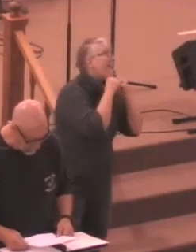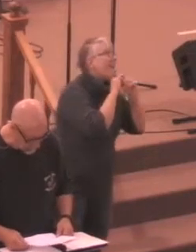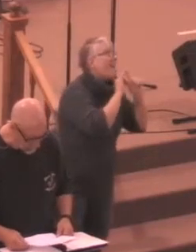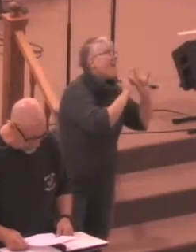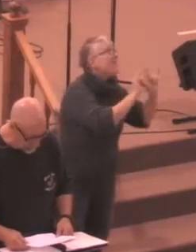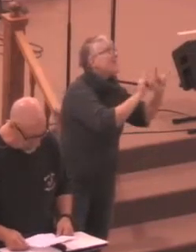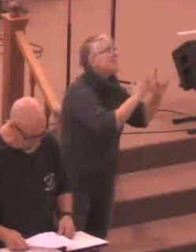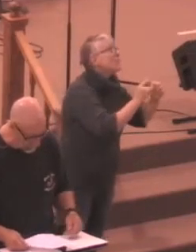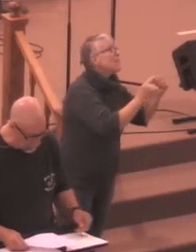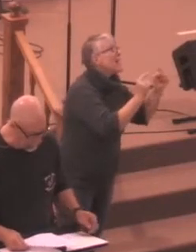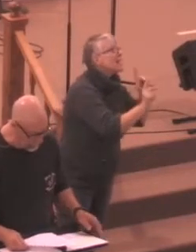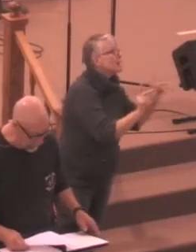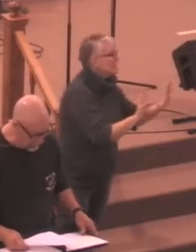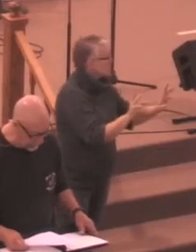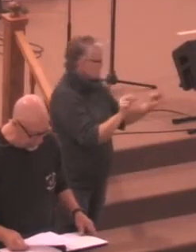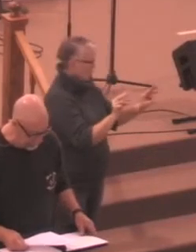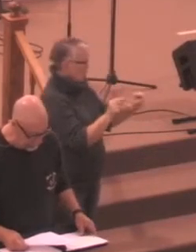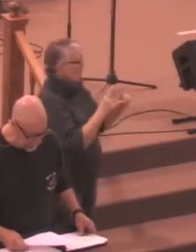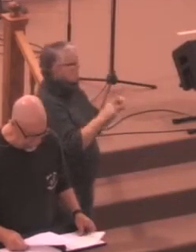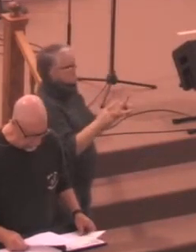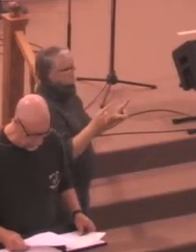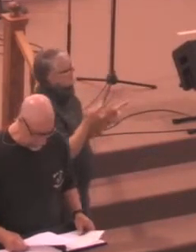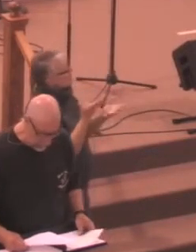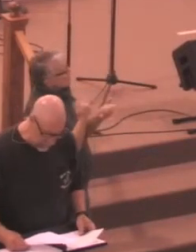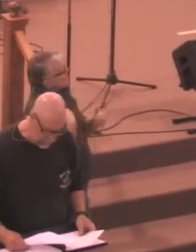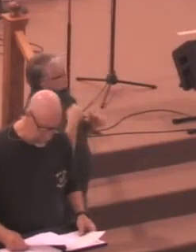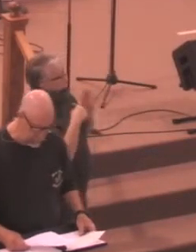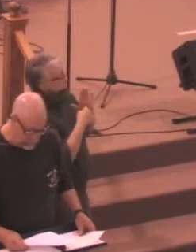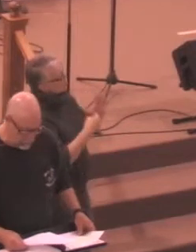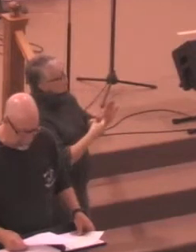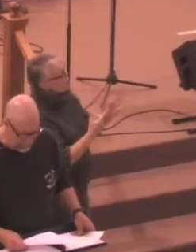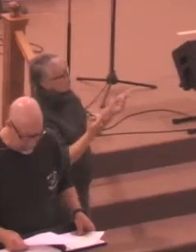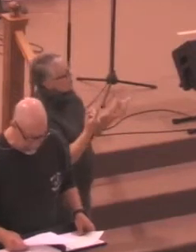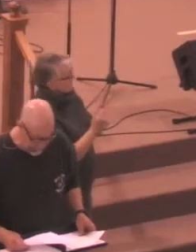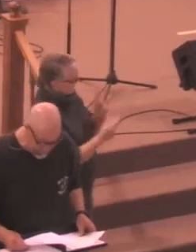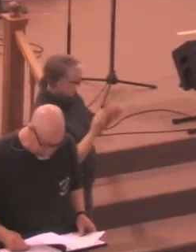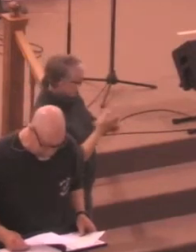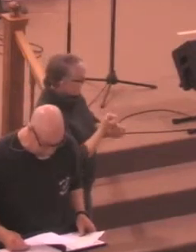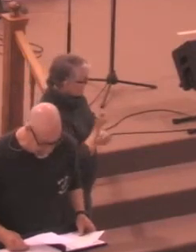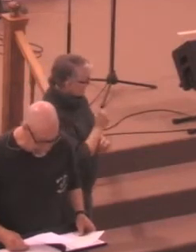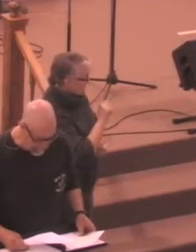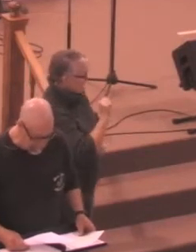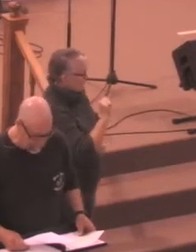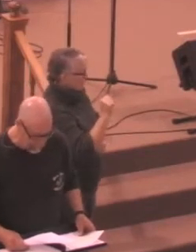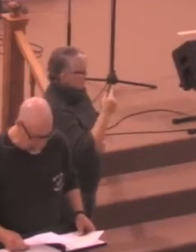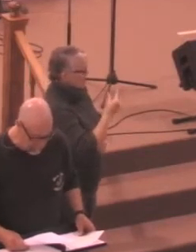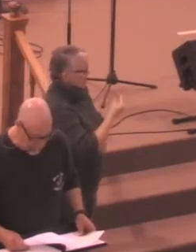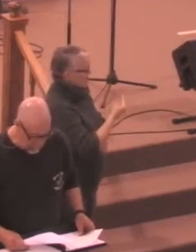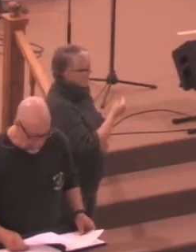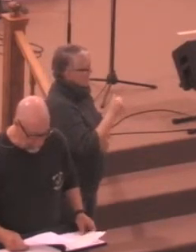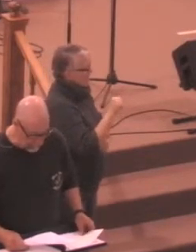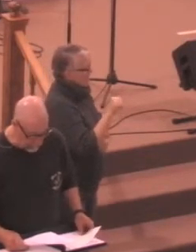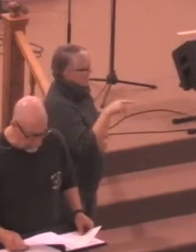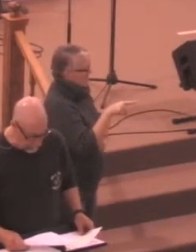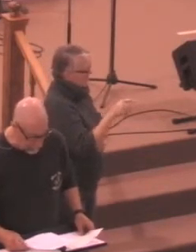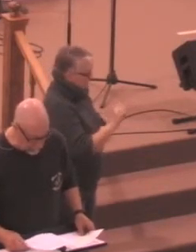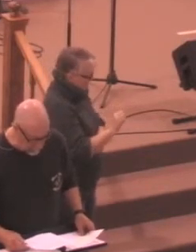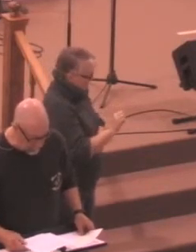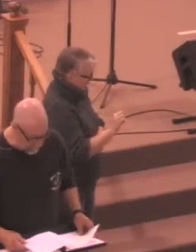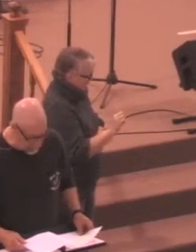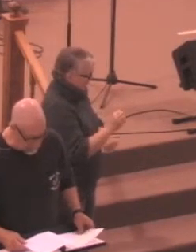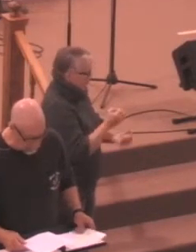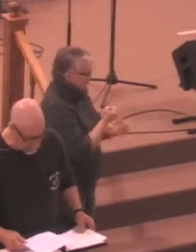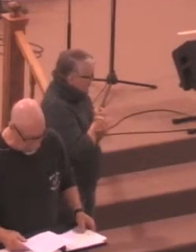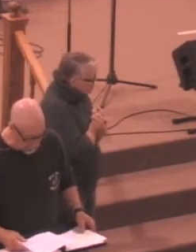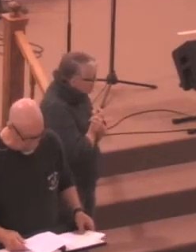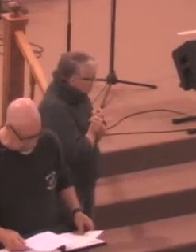does call us to show agape love toward those individuals we dislike and clash. And as we grow closer to God